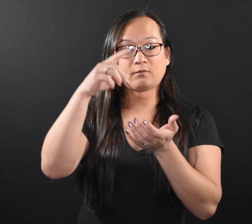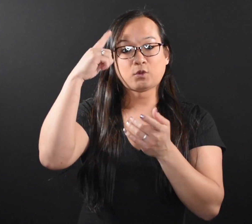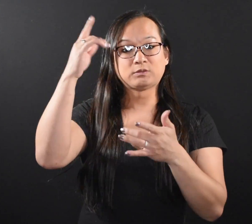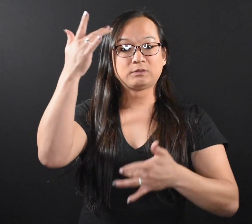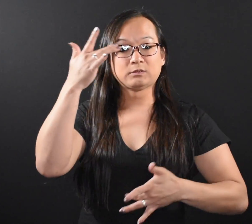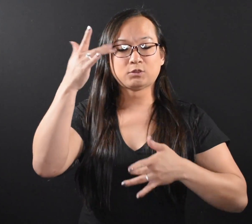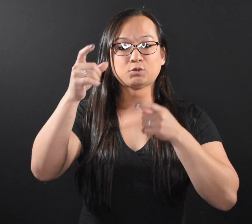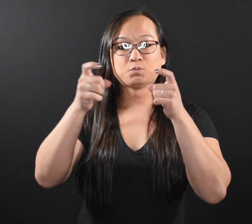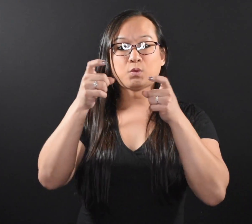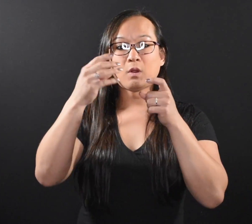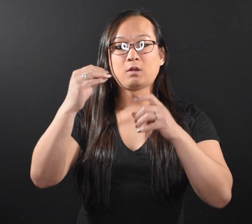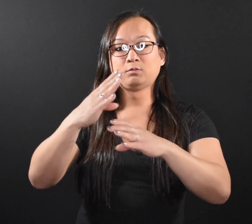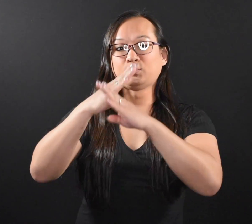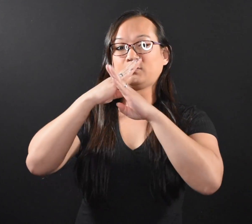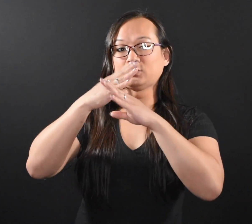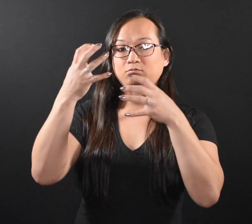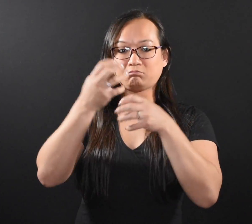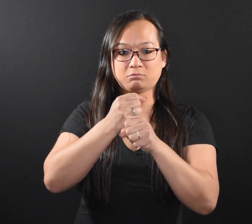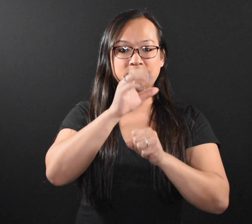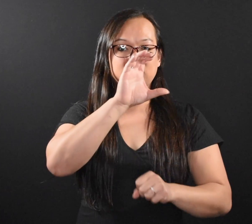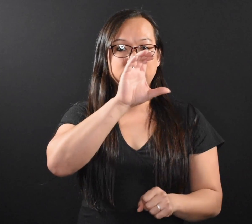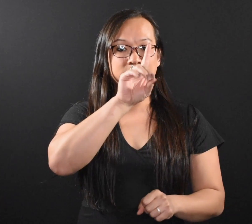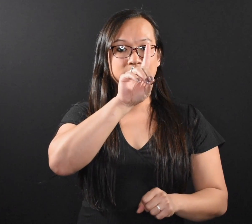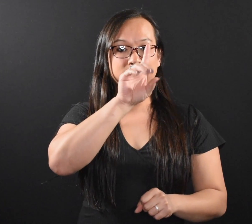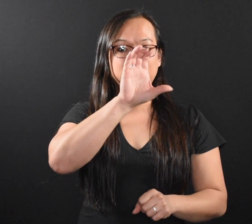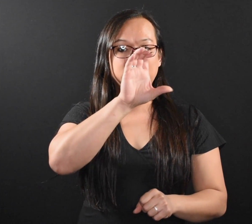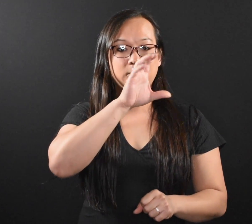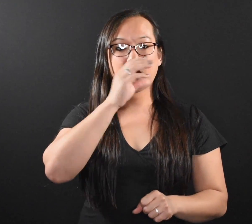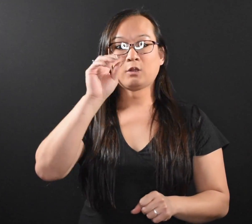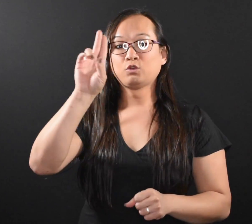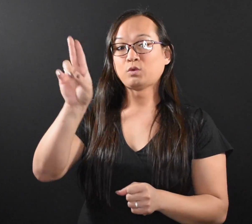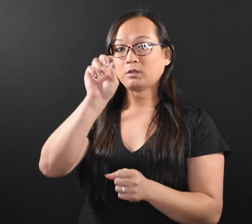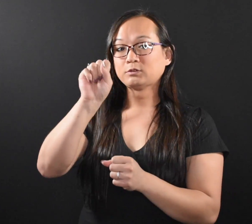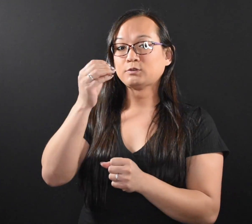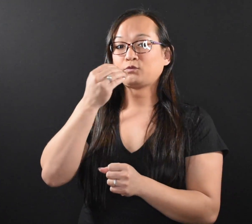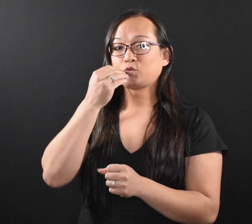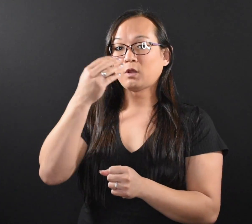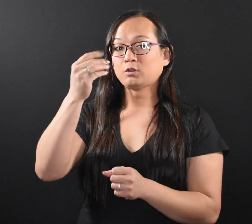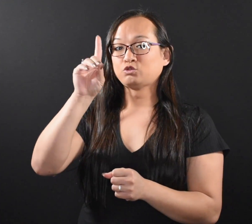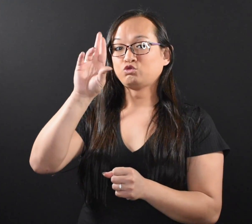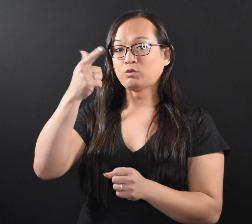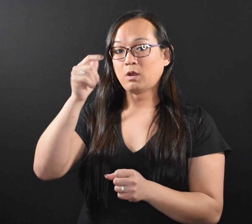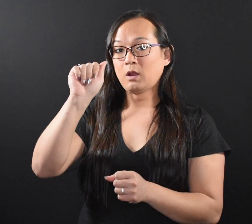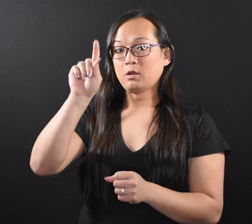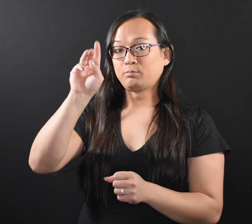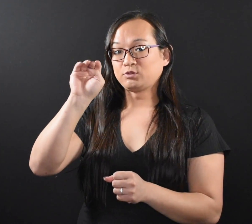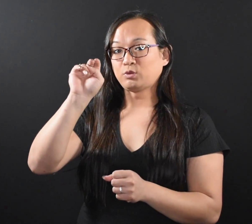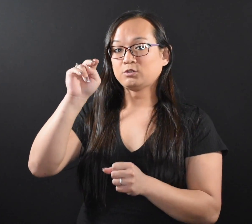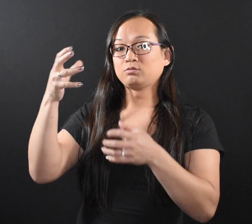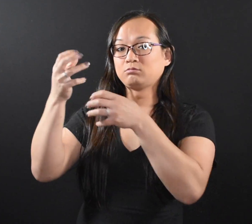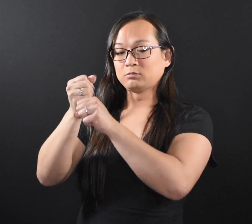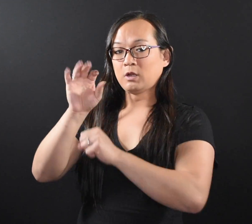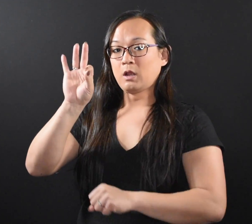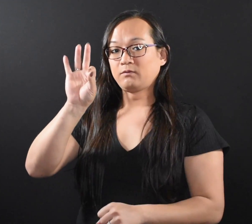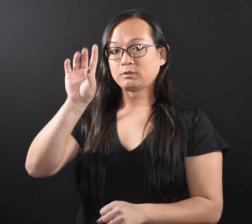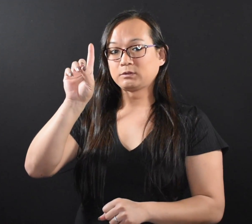While the U.S. Centers for Disease Control and Prevention, CDC, and the U.S. Food and Drug Administration,